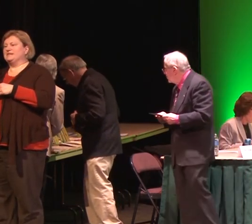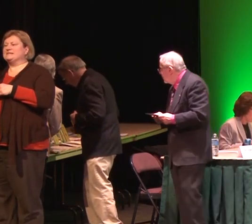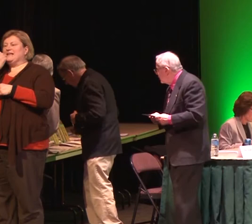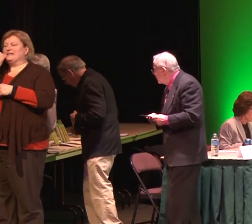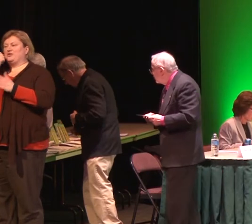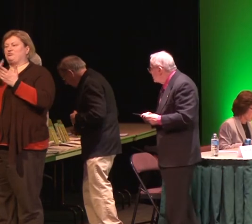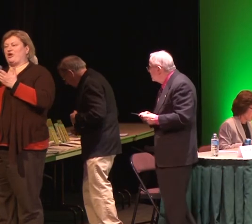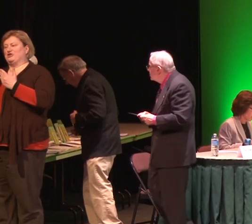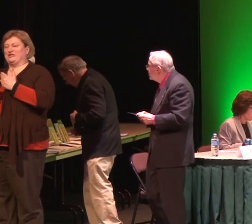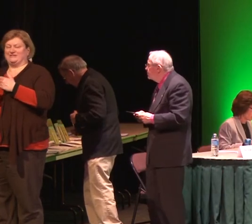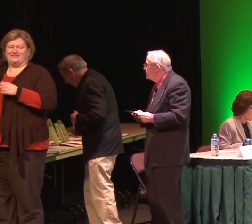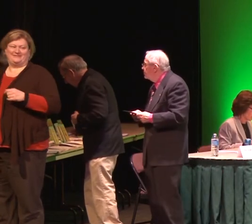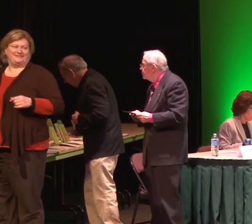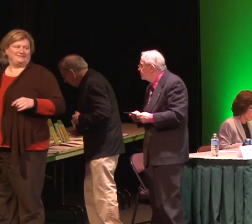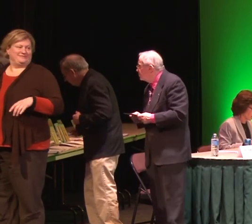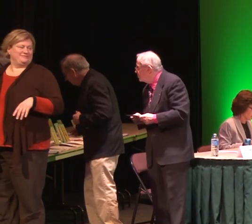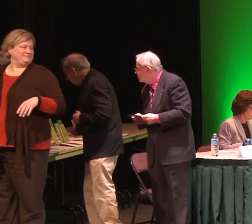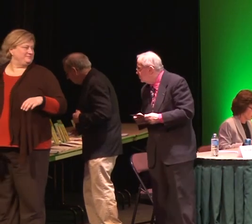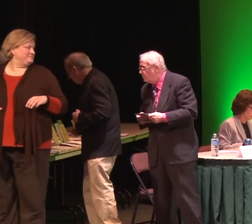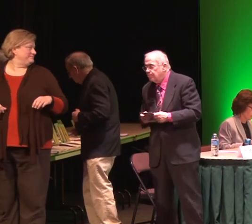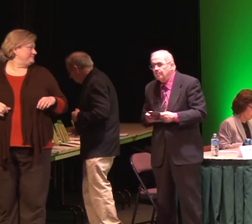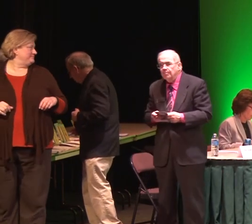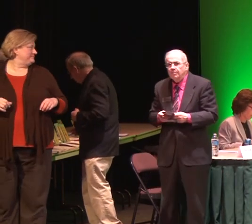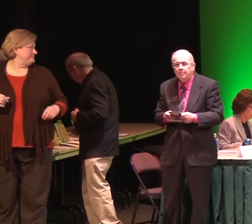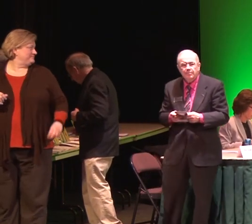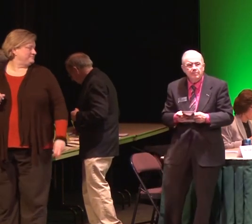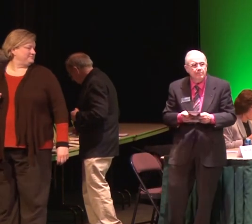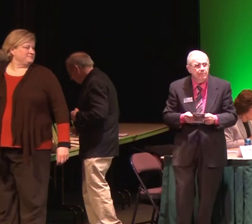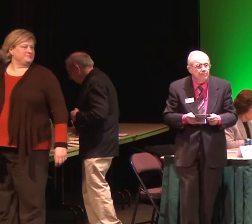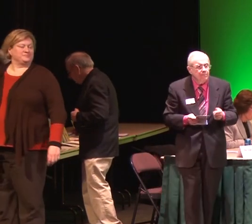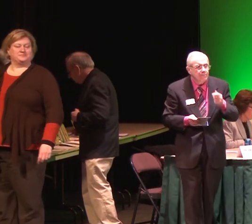project, titled Toothbrush, Friend or Foe.